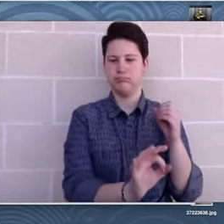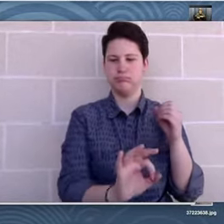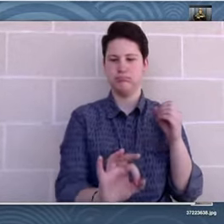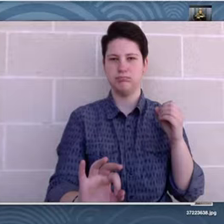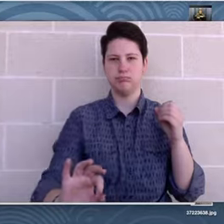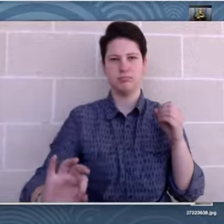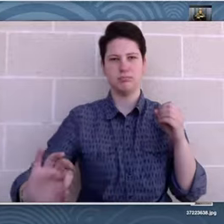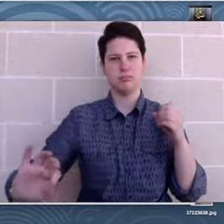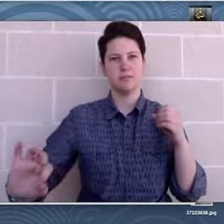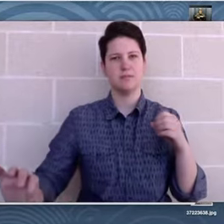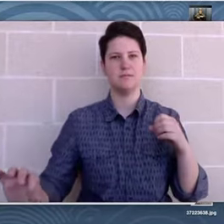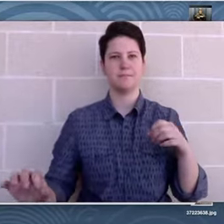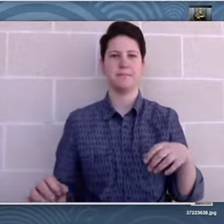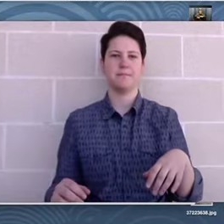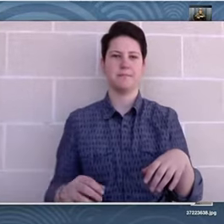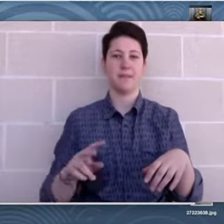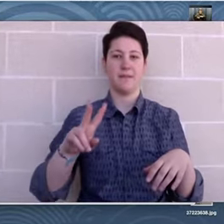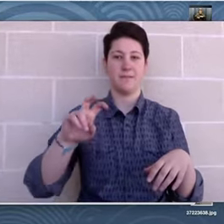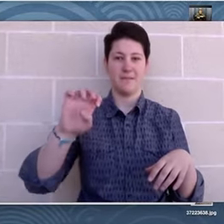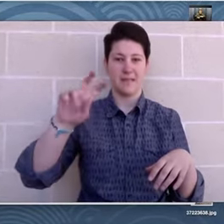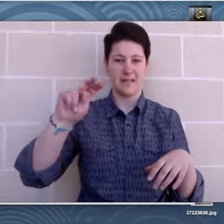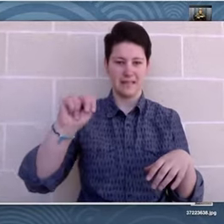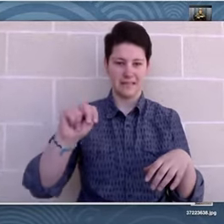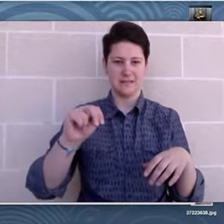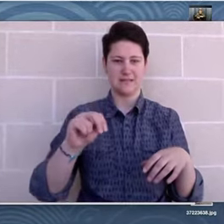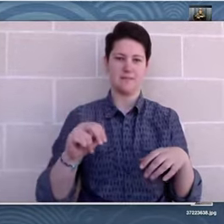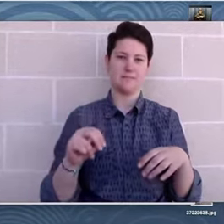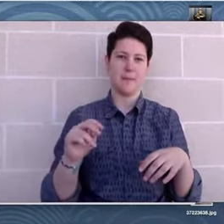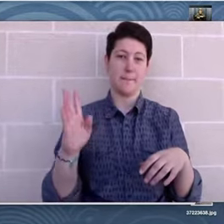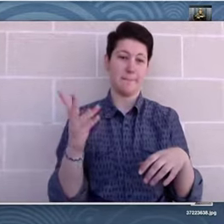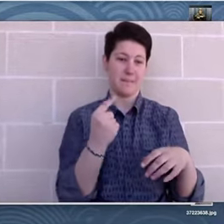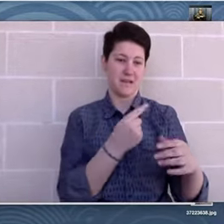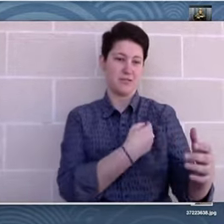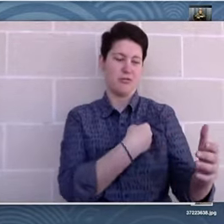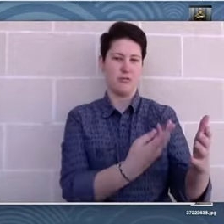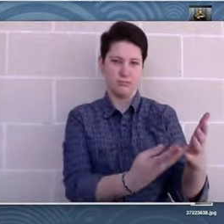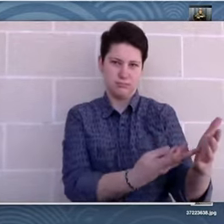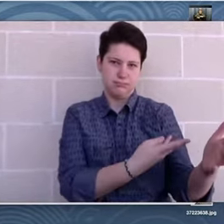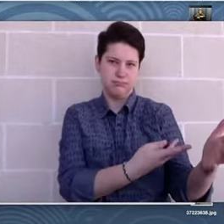at a lower level. This is diastolic pressure.